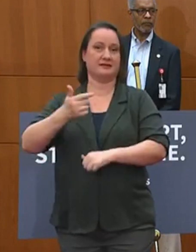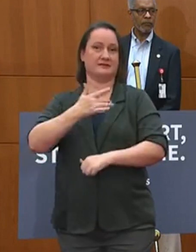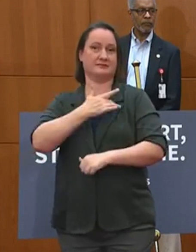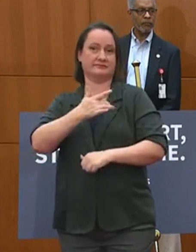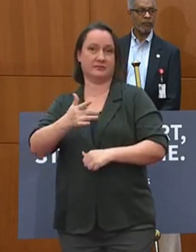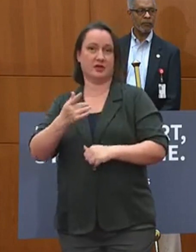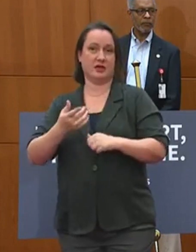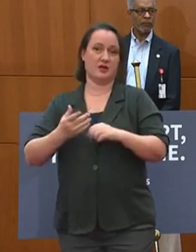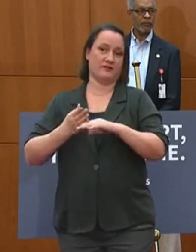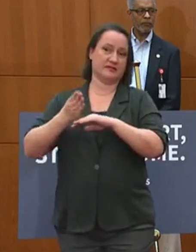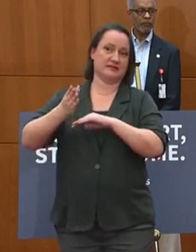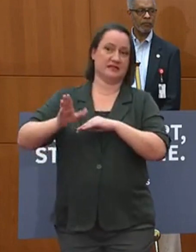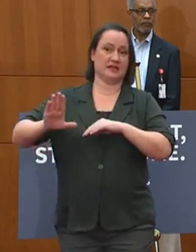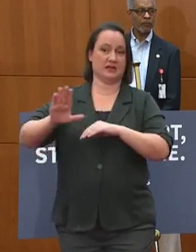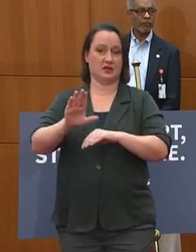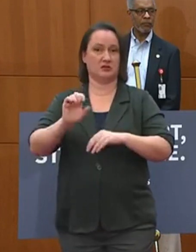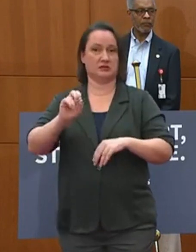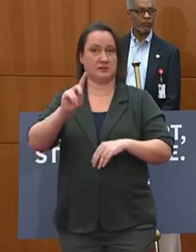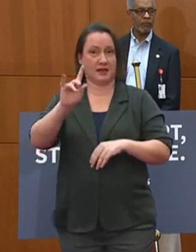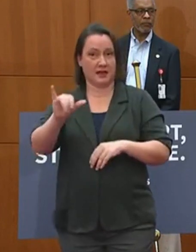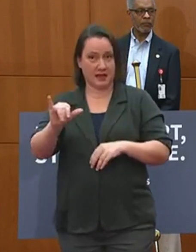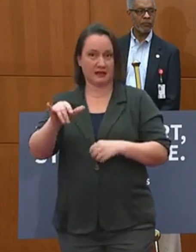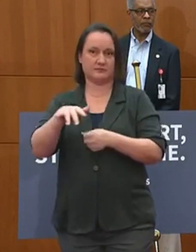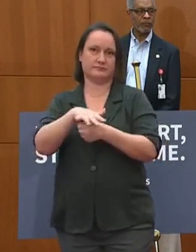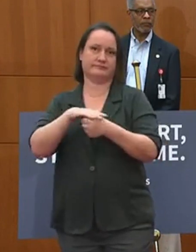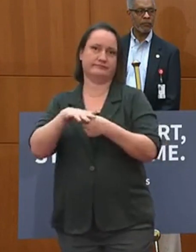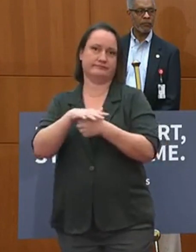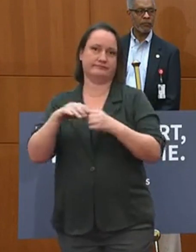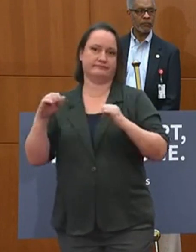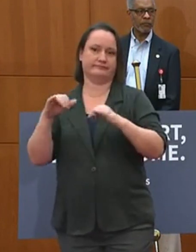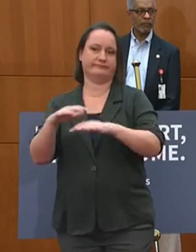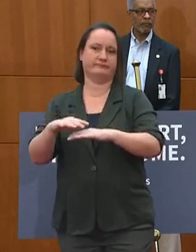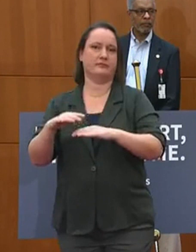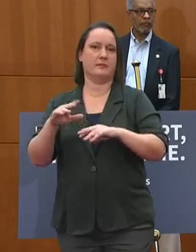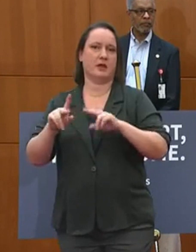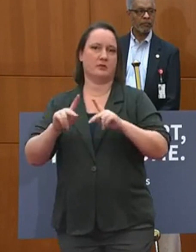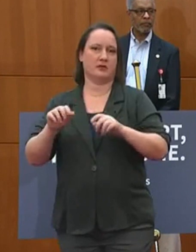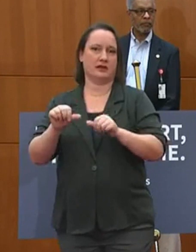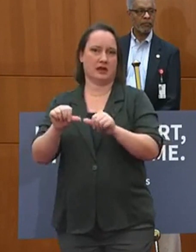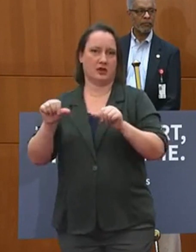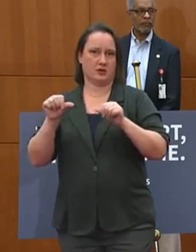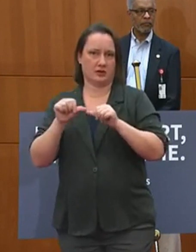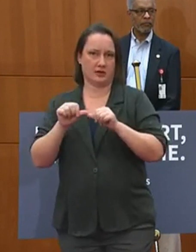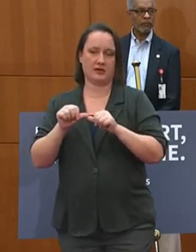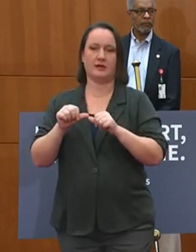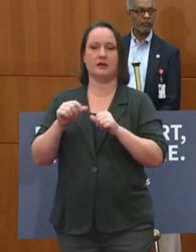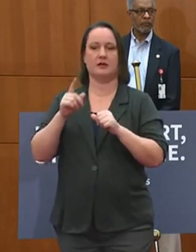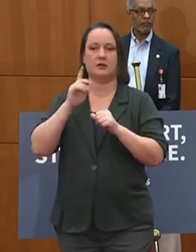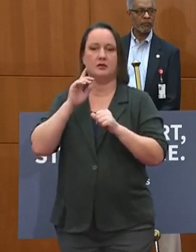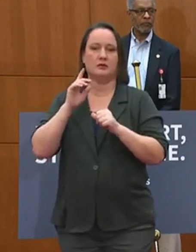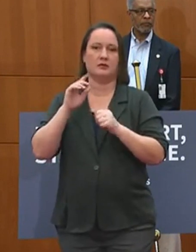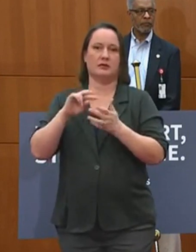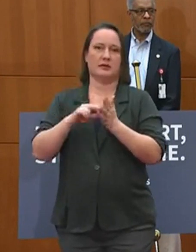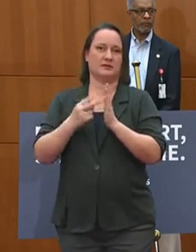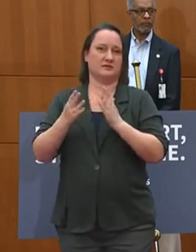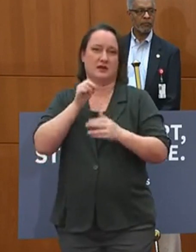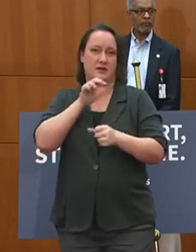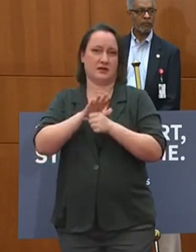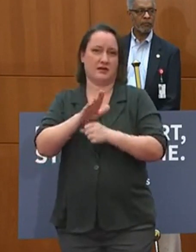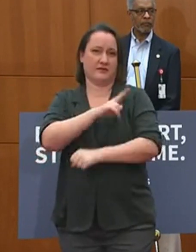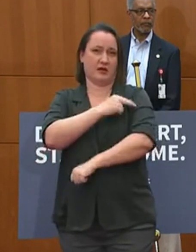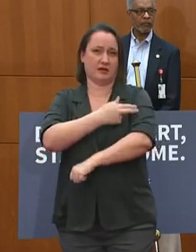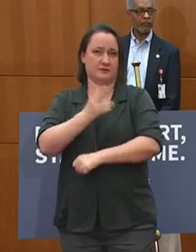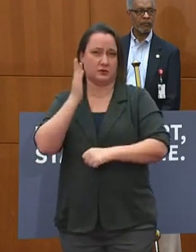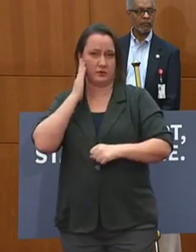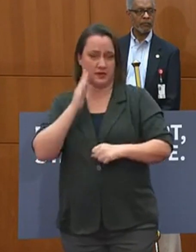their supply, their access to hospital beds, for example. So I think it's really important to focus on